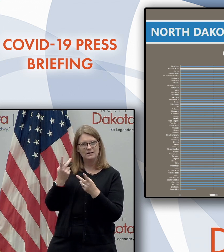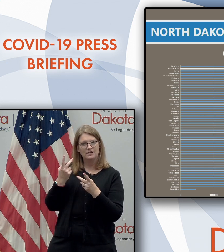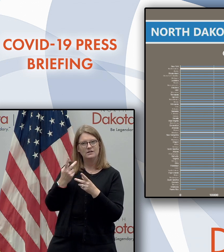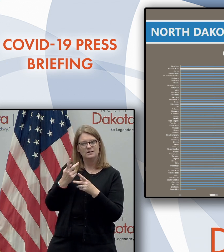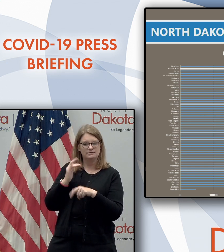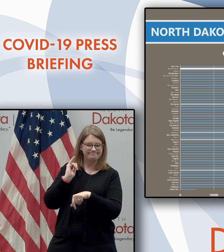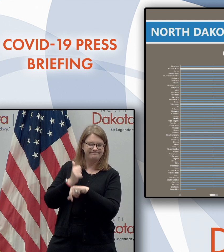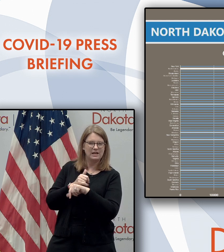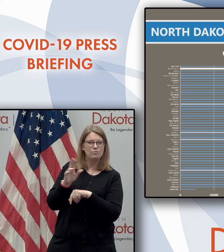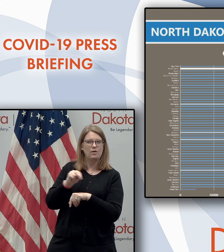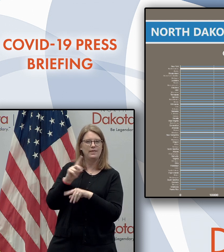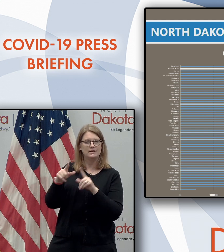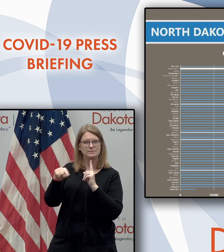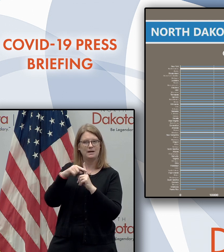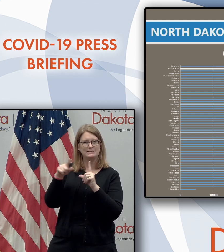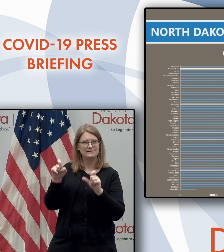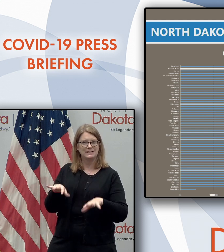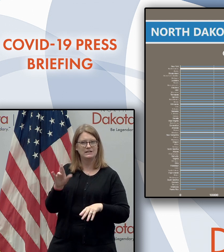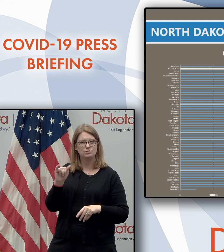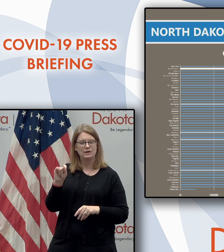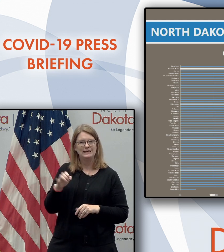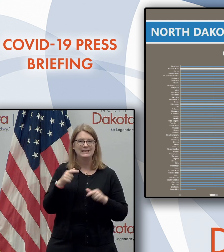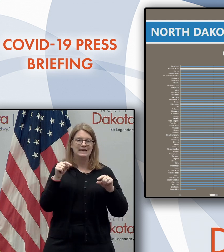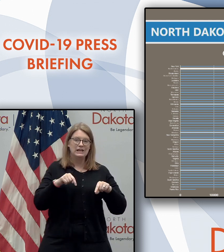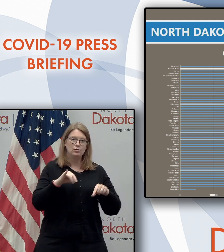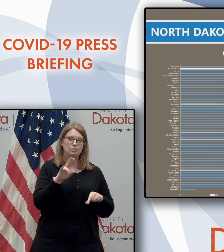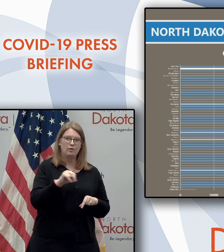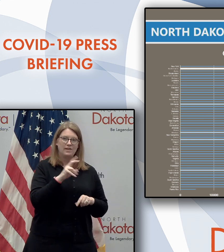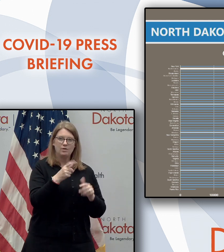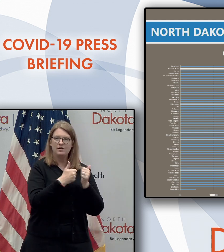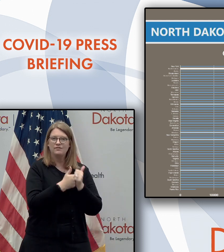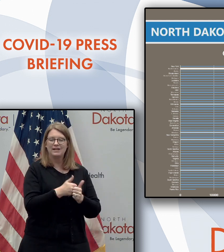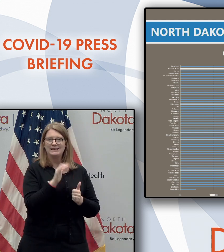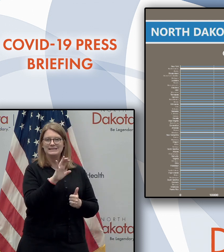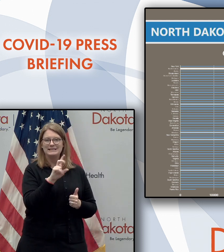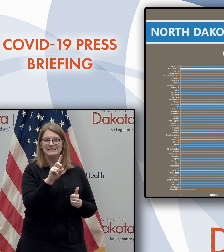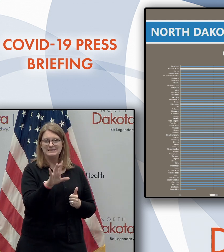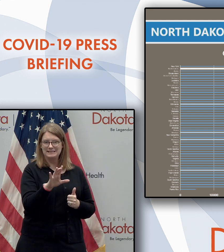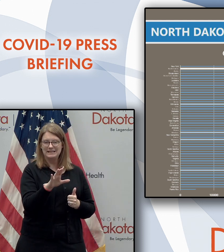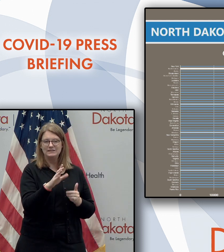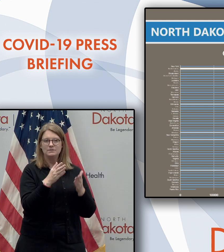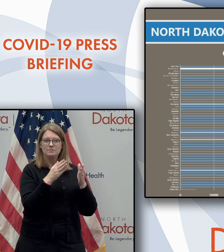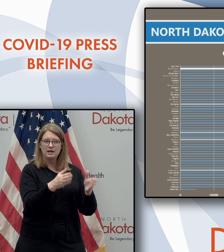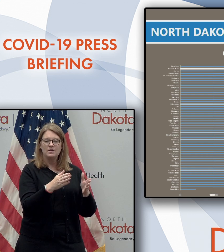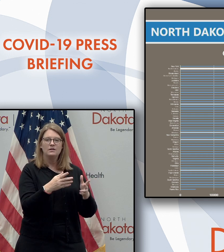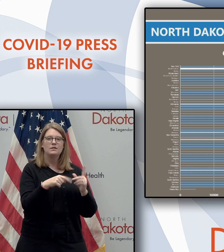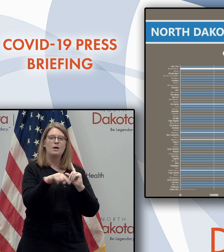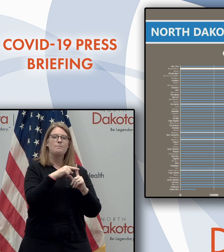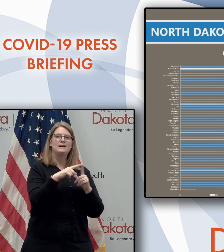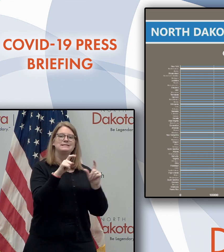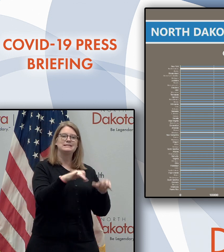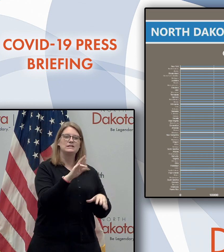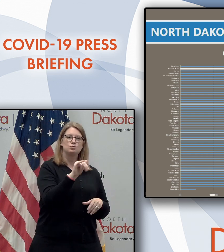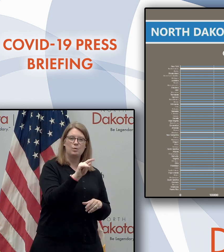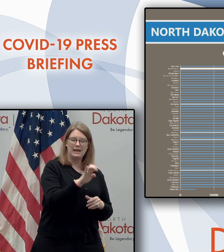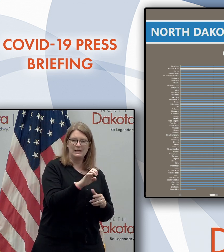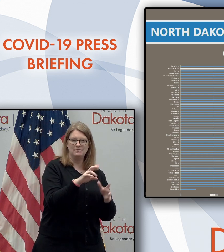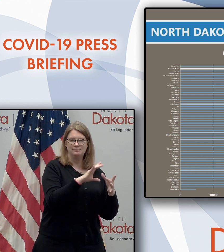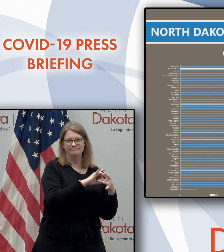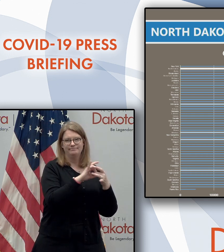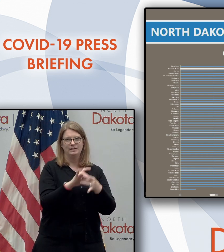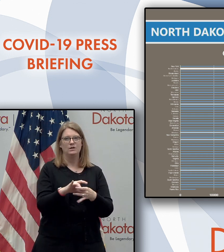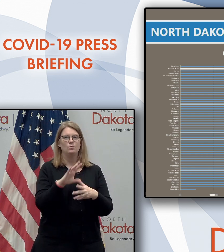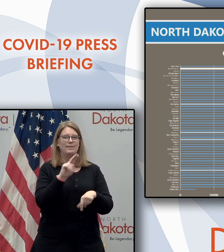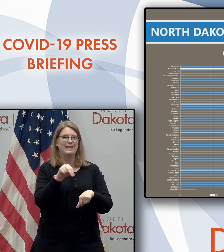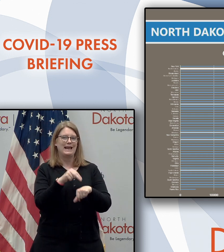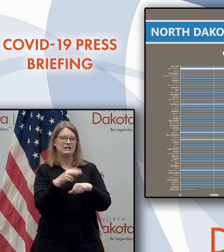positive test rate. Here in North Dakota, we're following the CDC's methodology, which puts our positive test rate in line with the